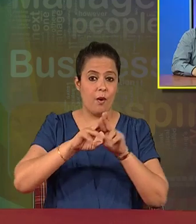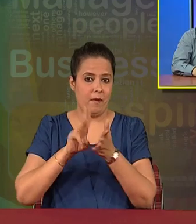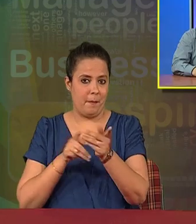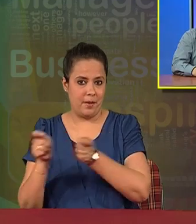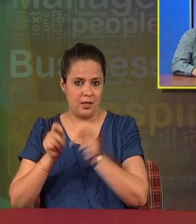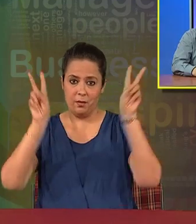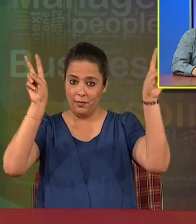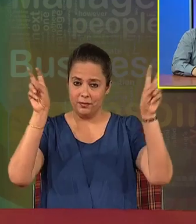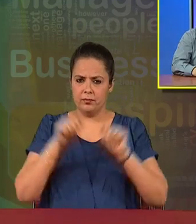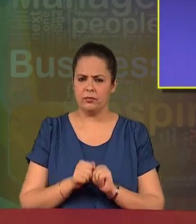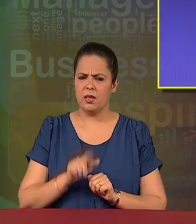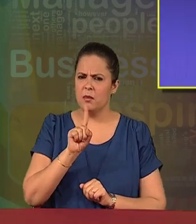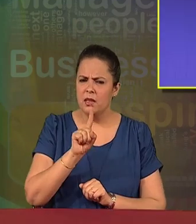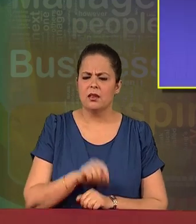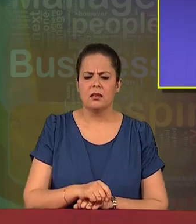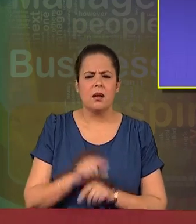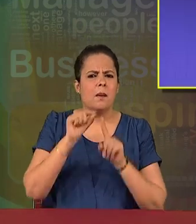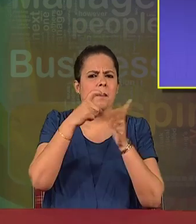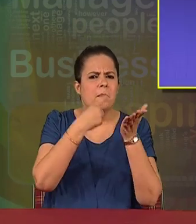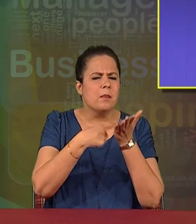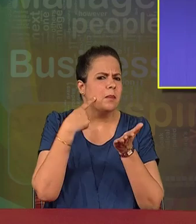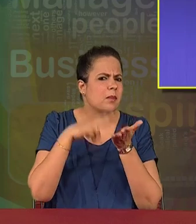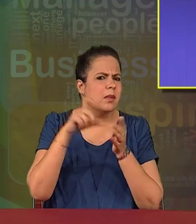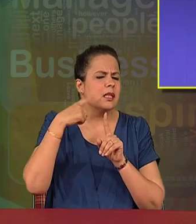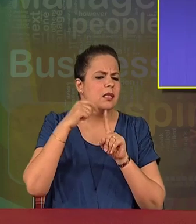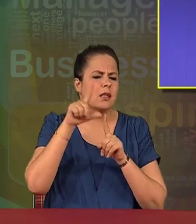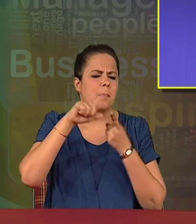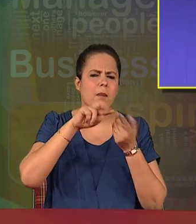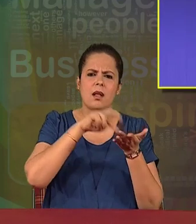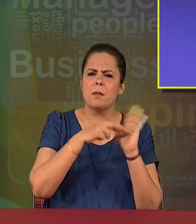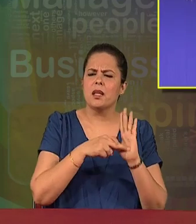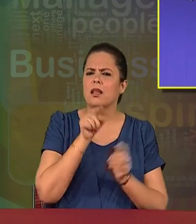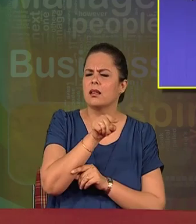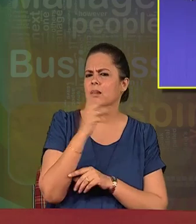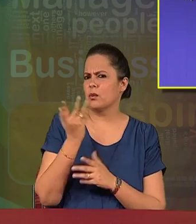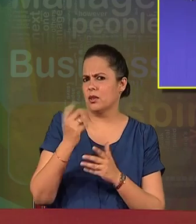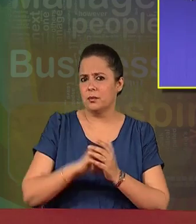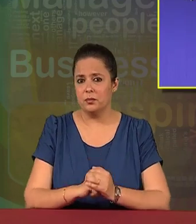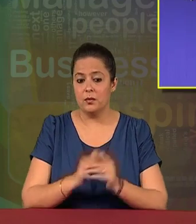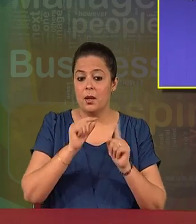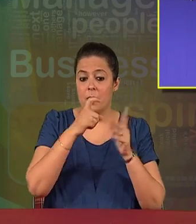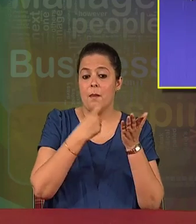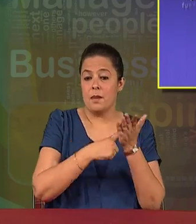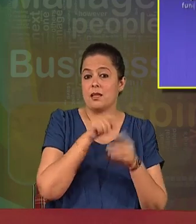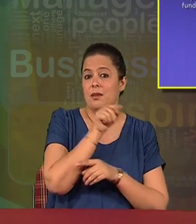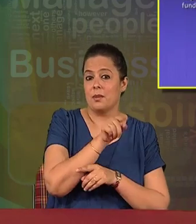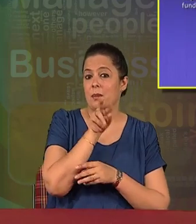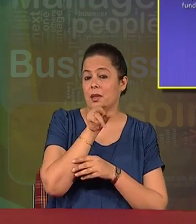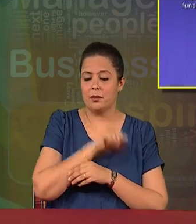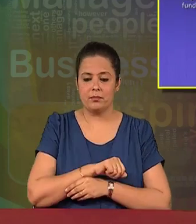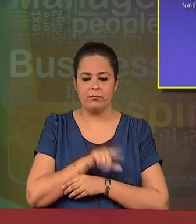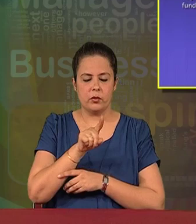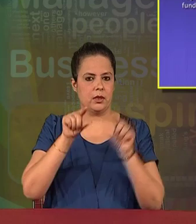Now, first of all, the question arises, what is the meaning of principles? A principle means a statement